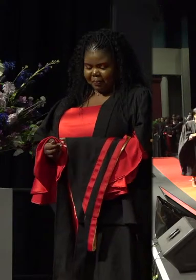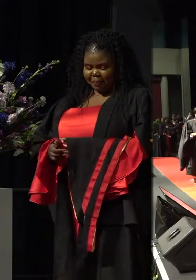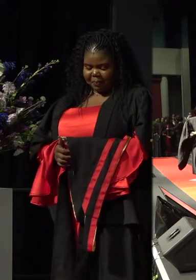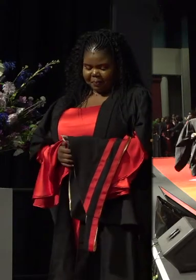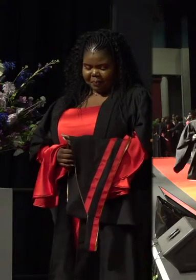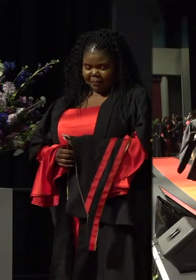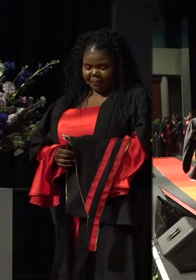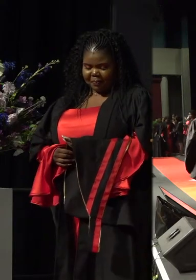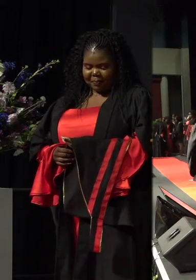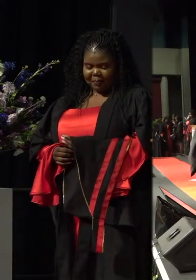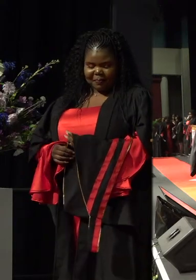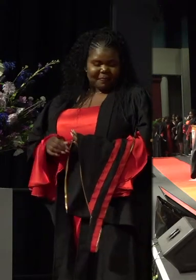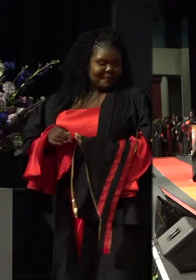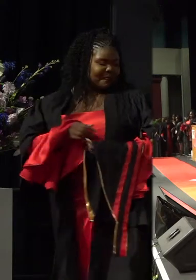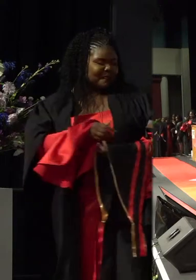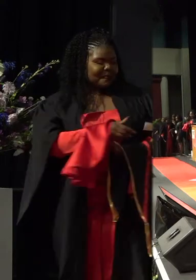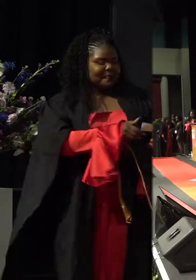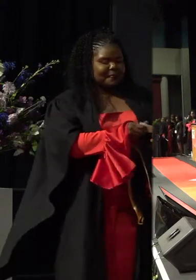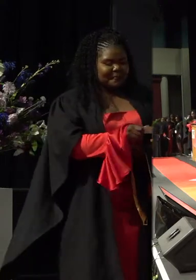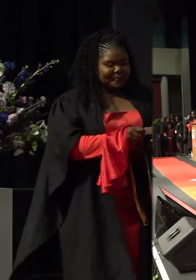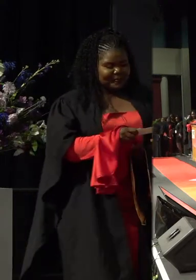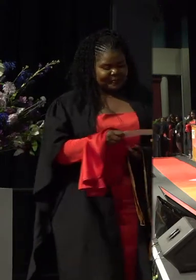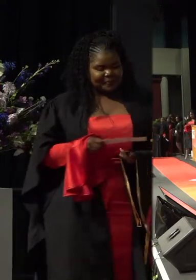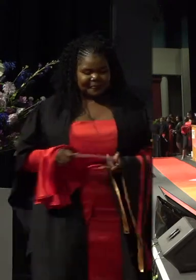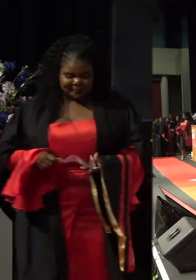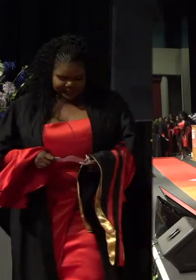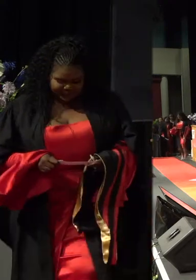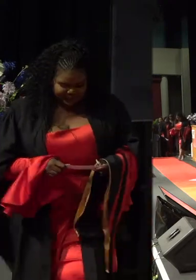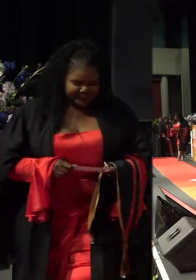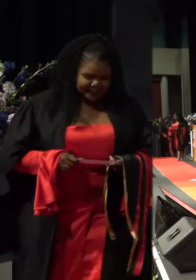Anele Zethembiso Mthembu.